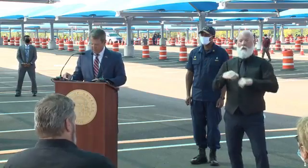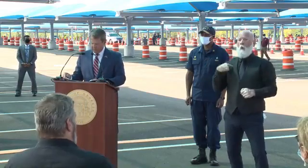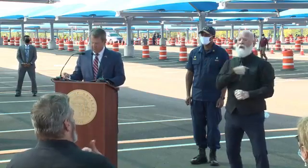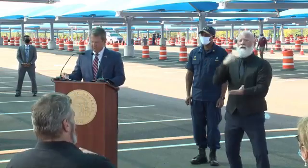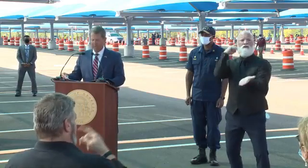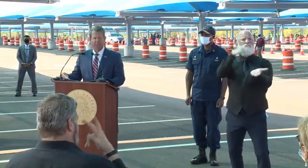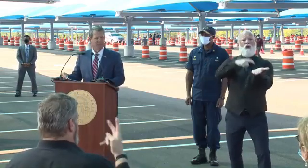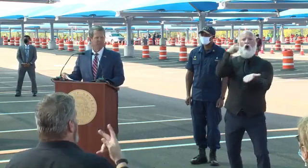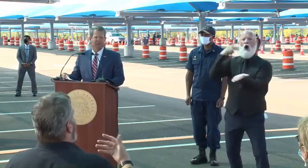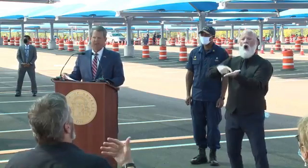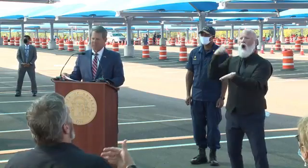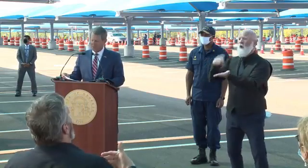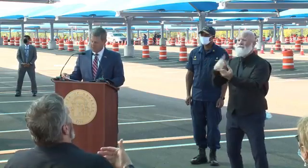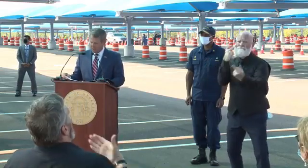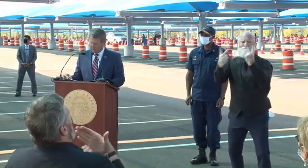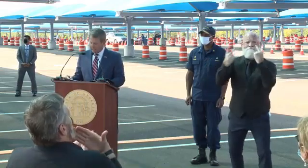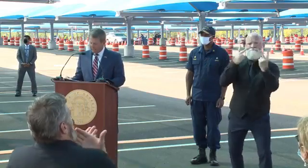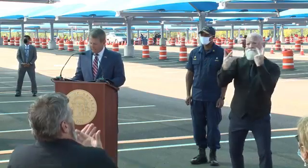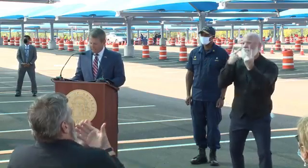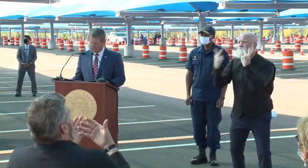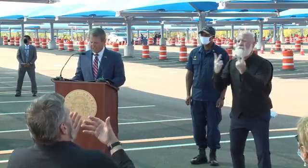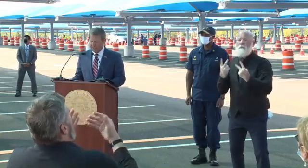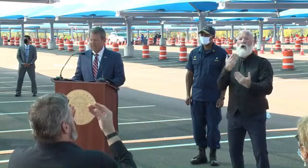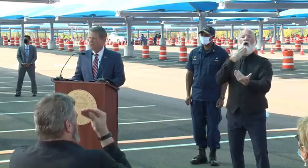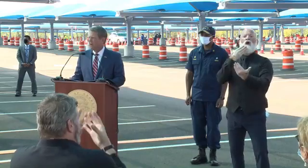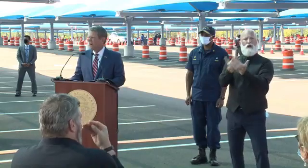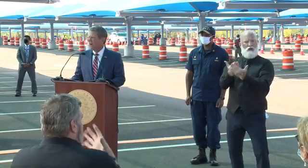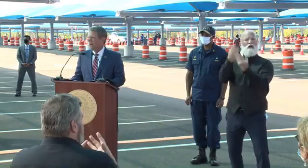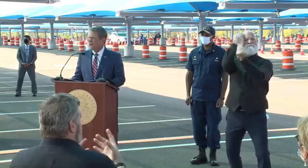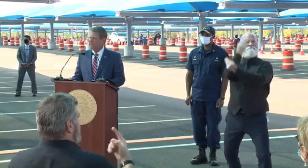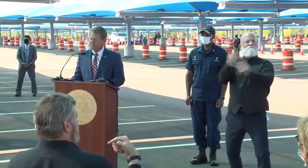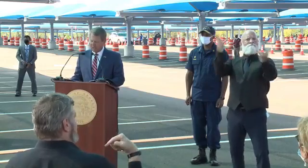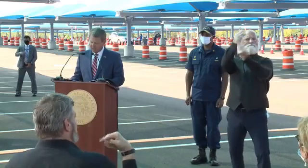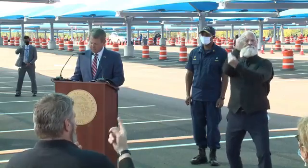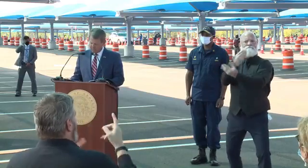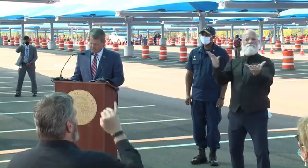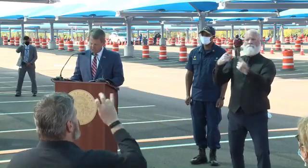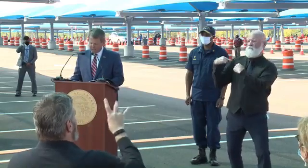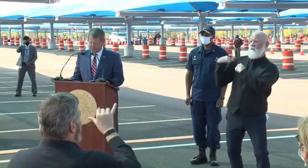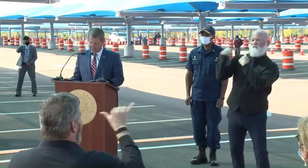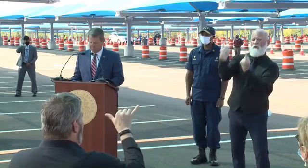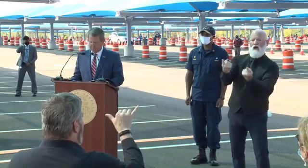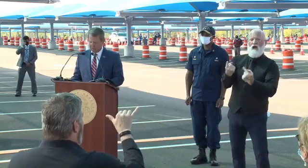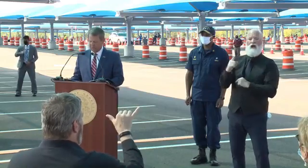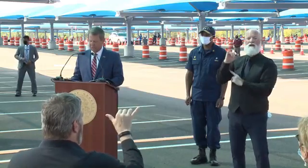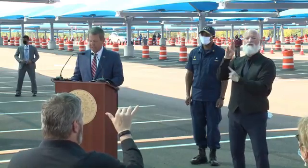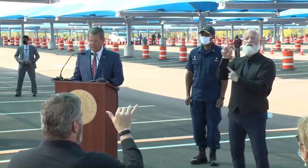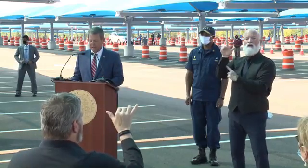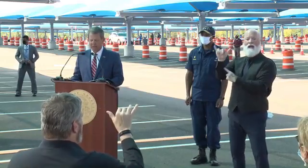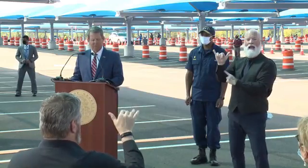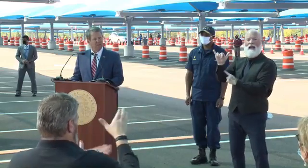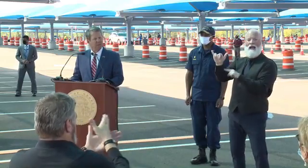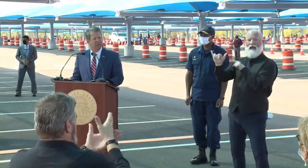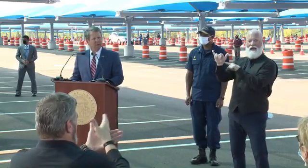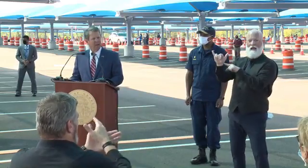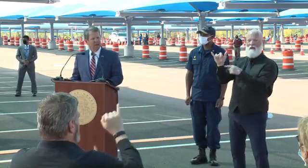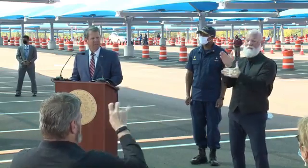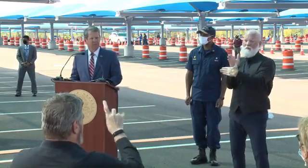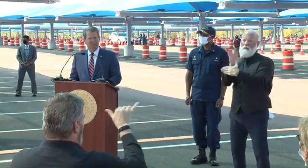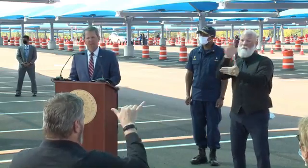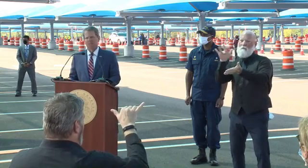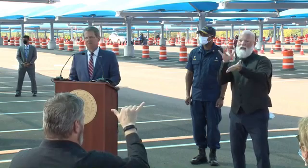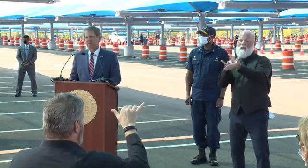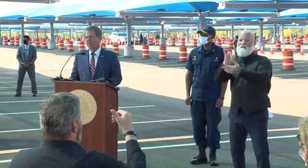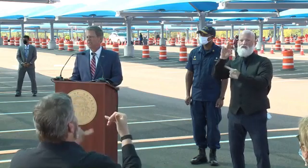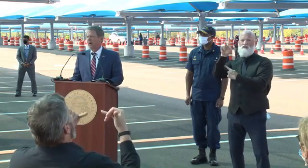weeks. For the first time since July the 18th, our active hospitalizations are below 3,000. That